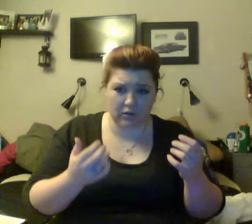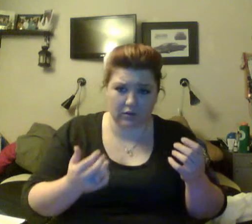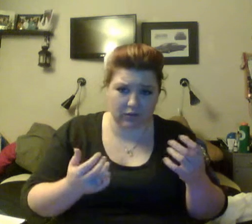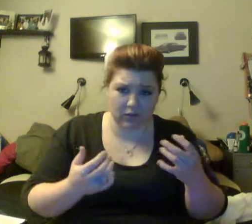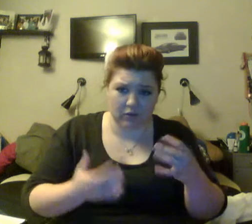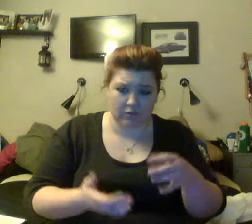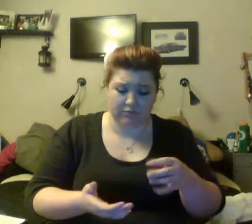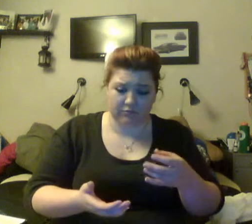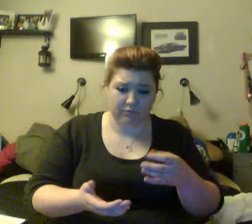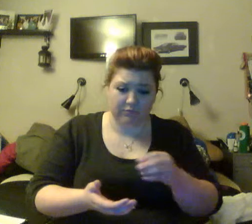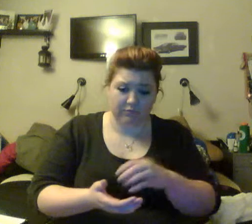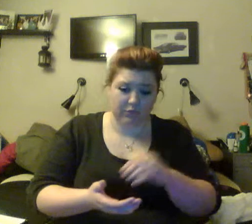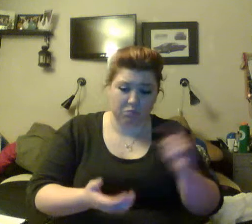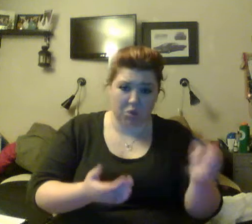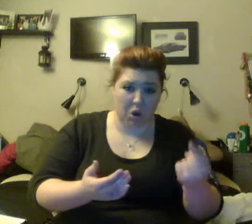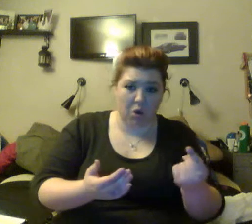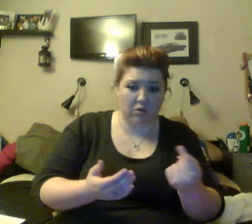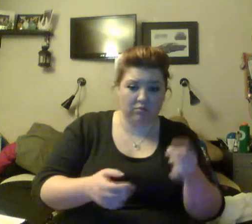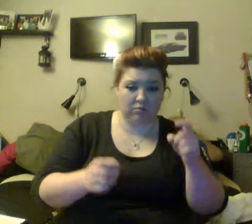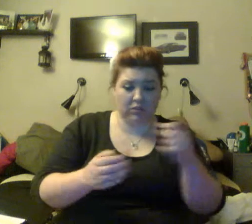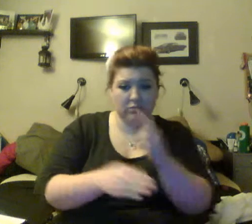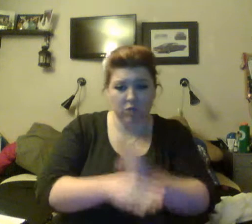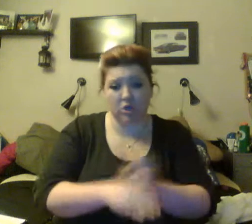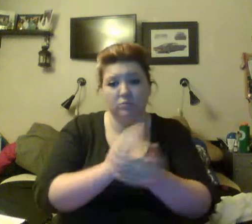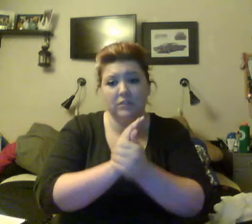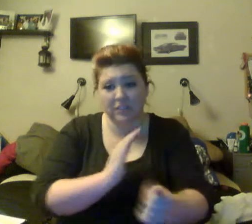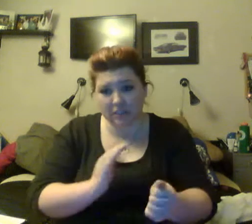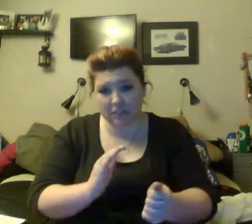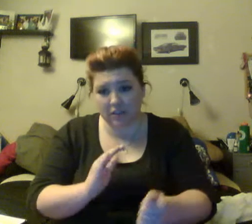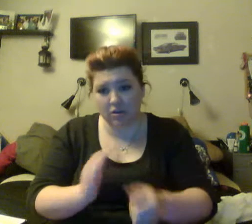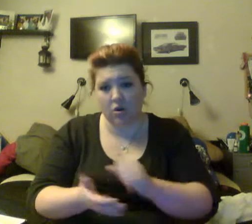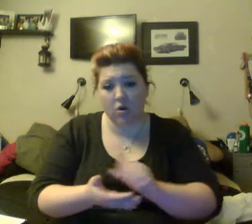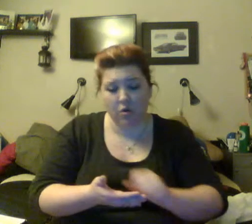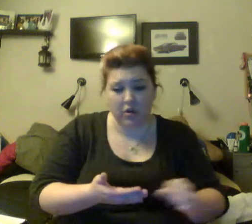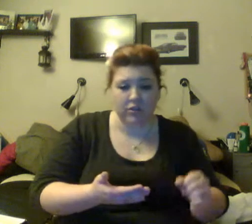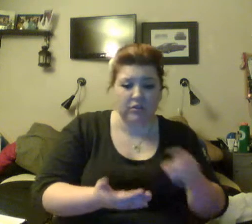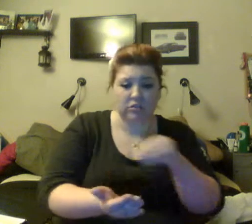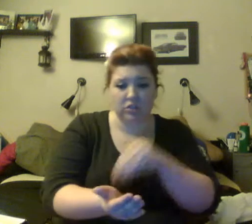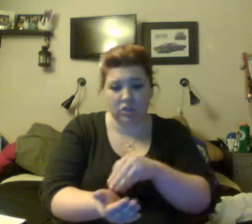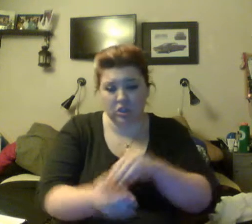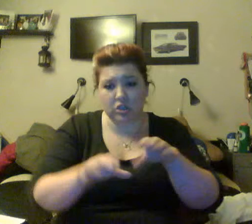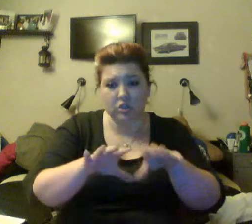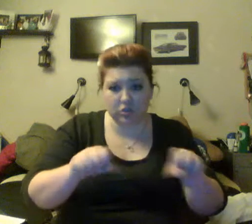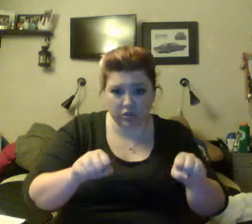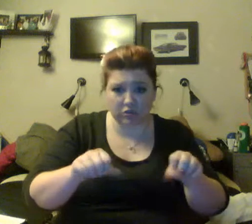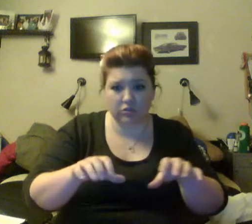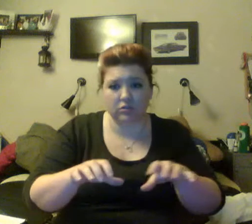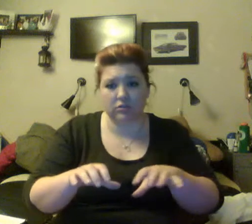up to doctoral dissertations, master's thesis, and whatnot, even writing papers for presentations, is to bring the information from the different